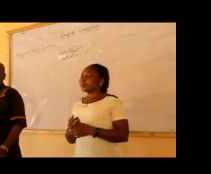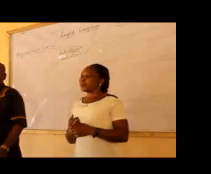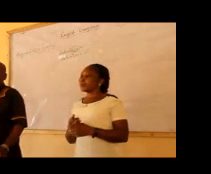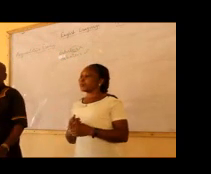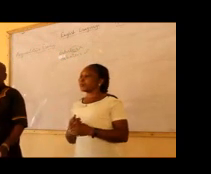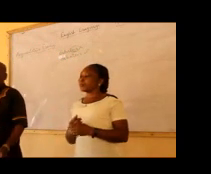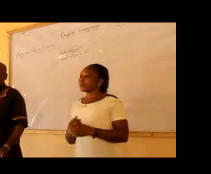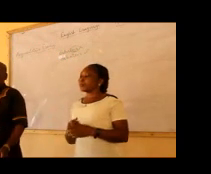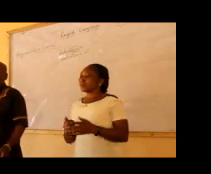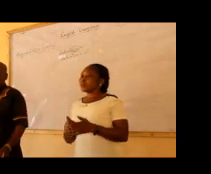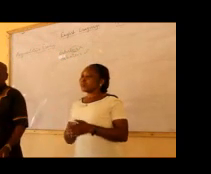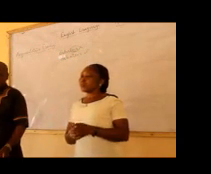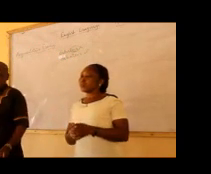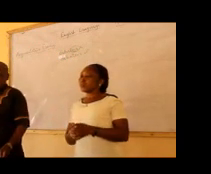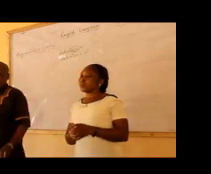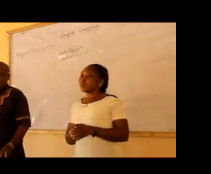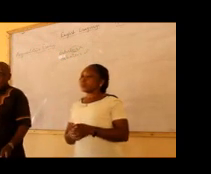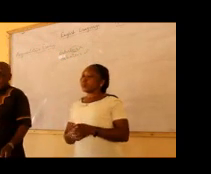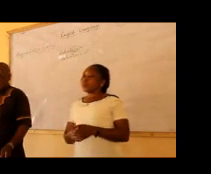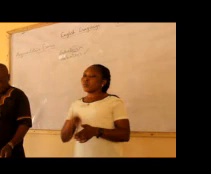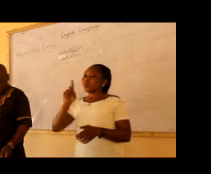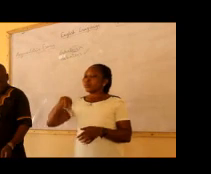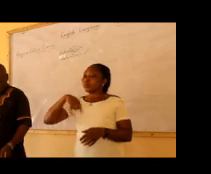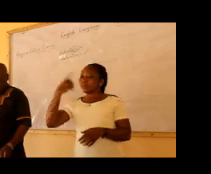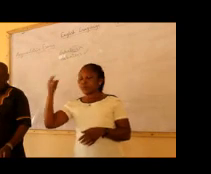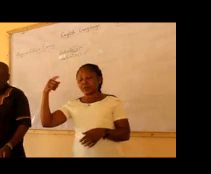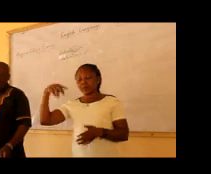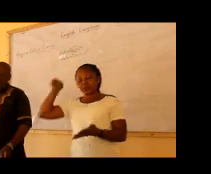propose or oppose the motion that says